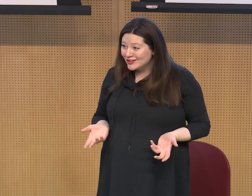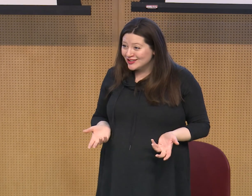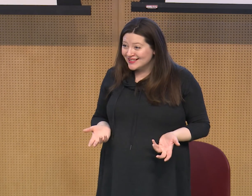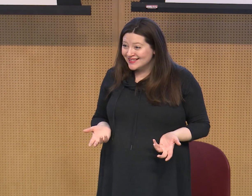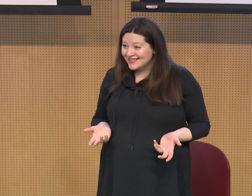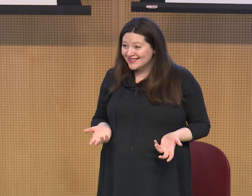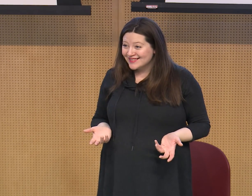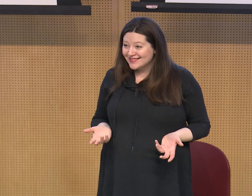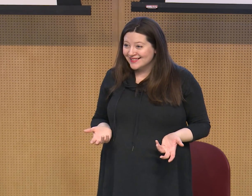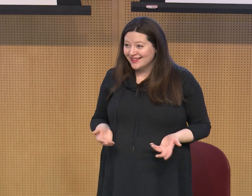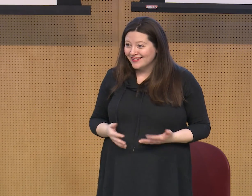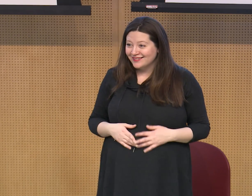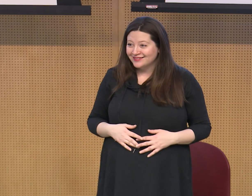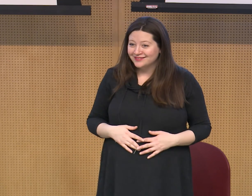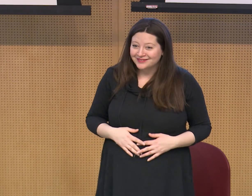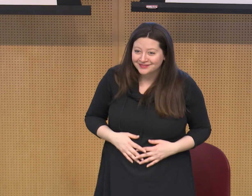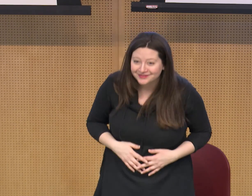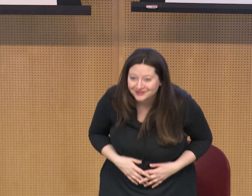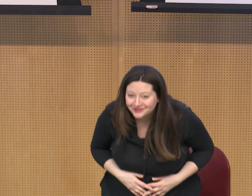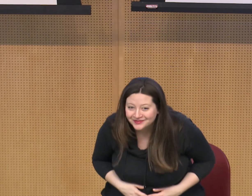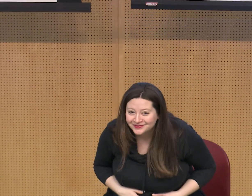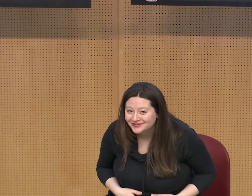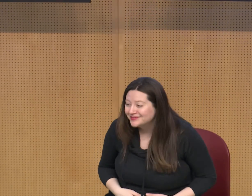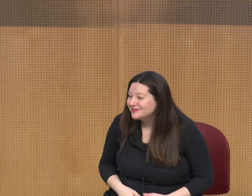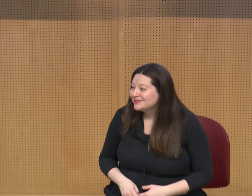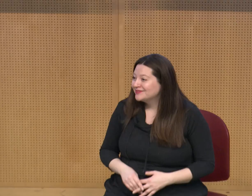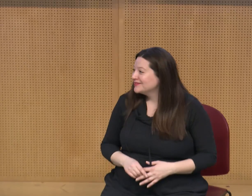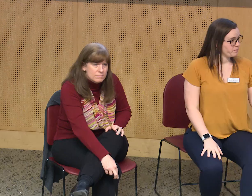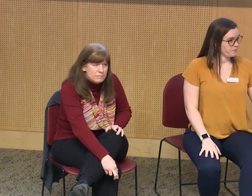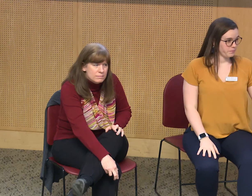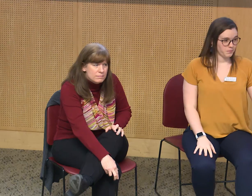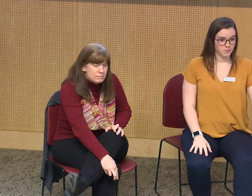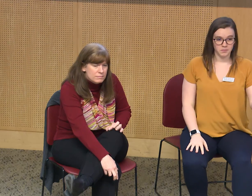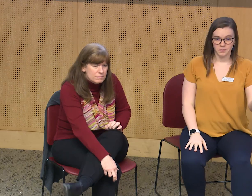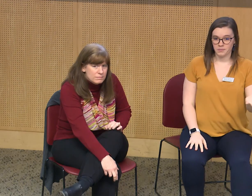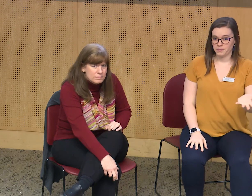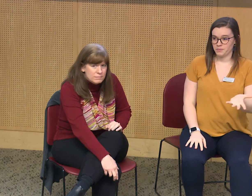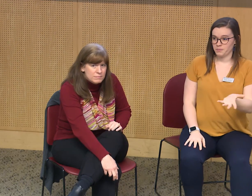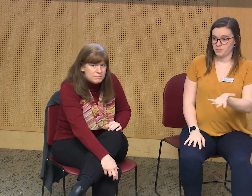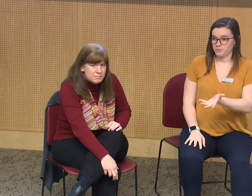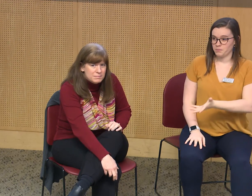often referred to as the street, you can book that. Any more questions?